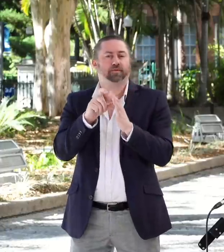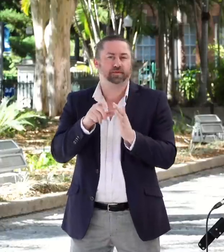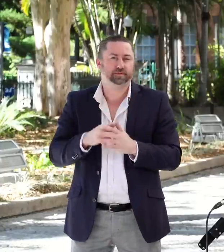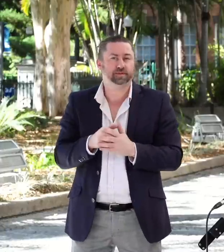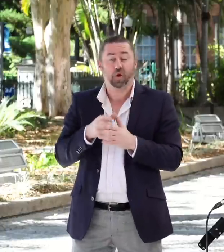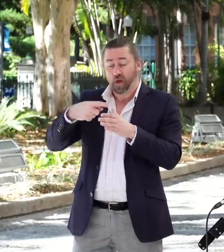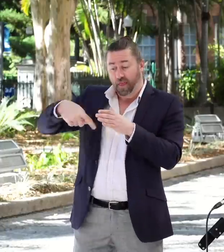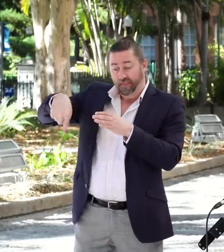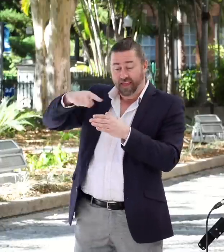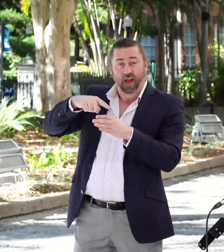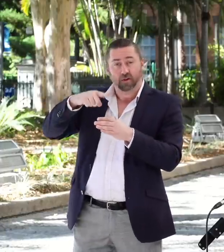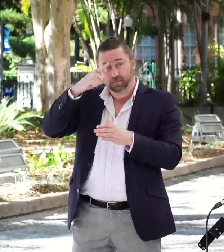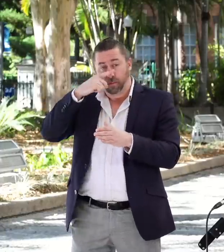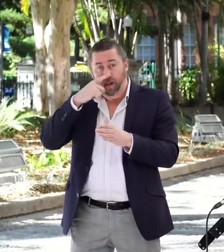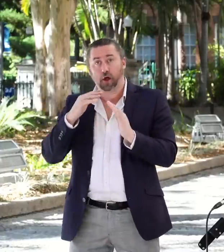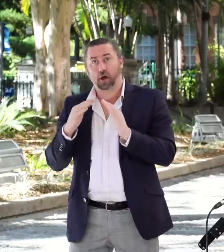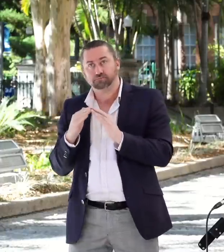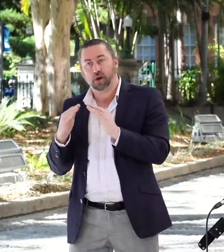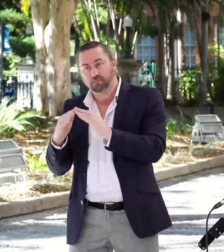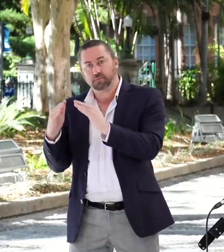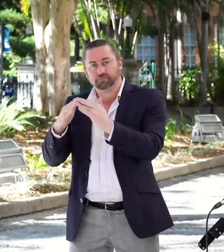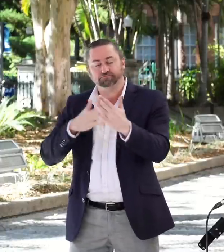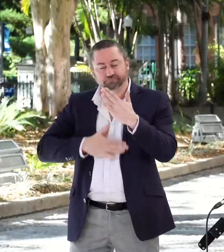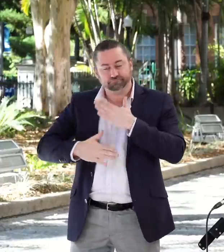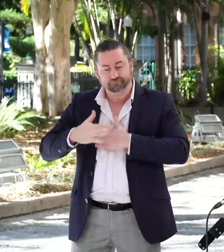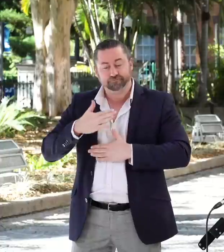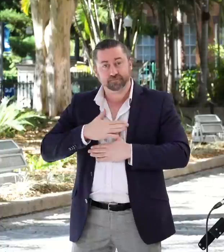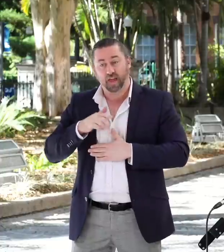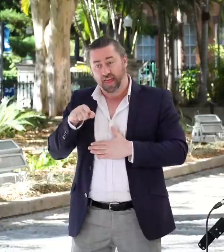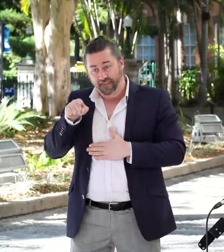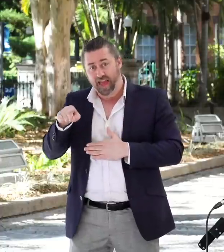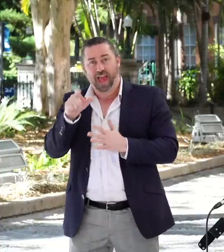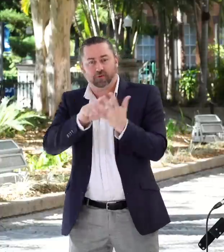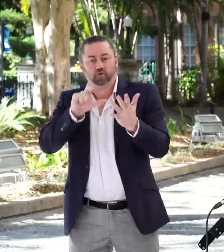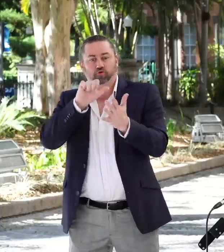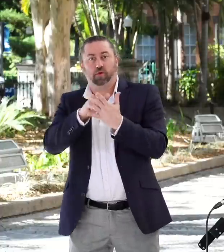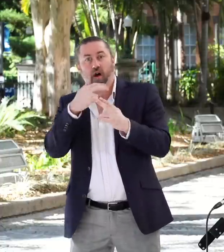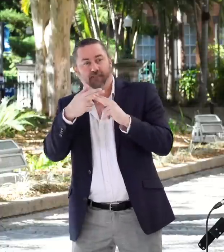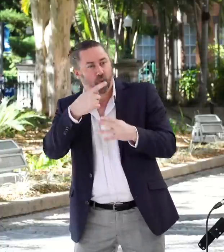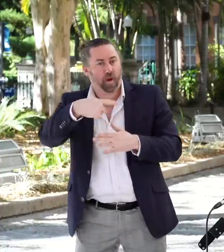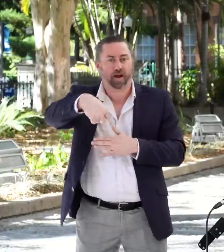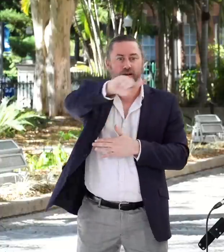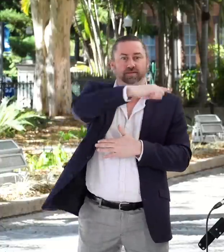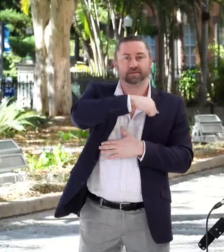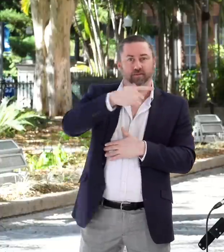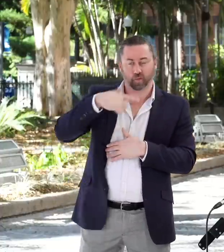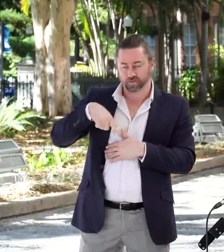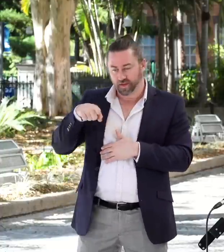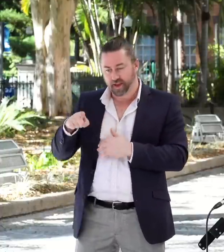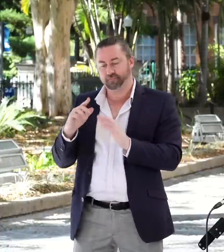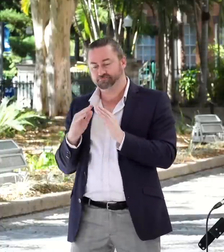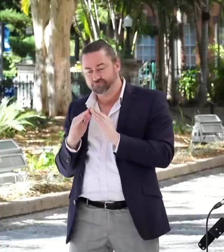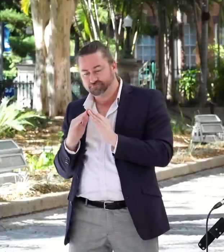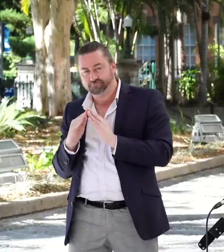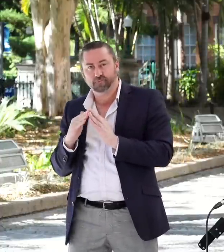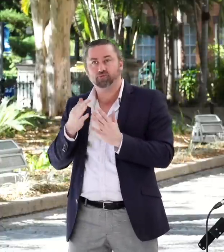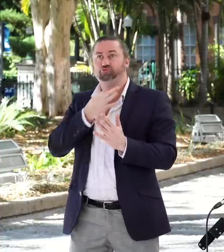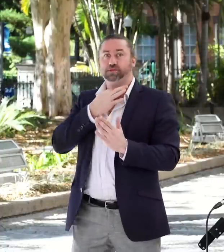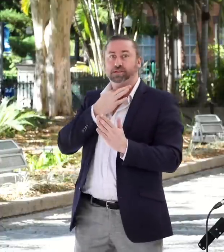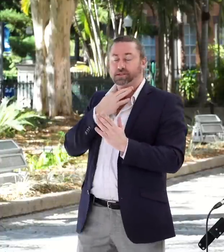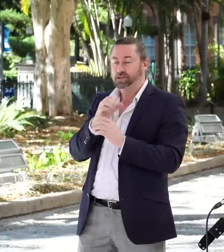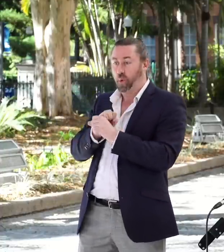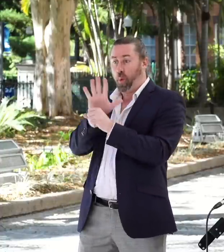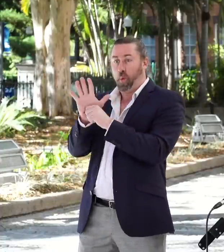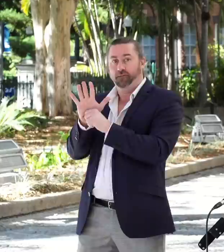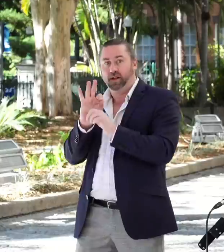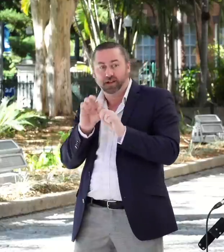transmission in the community by them staying home and complying with their quarantine period. Now, because of this gentleman, and